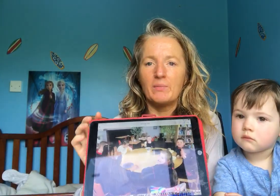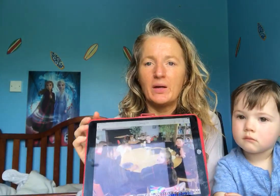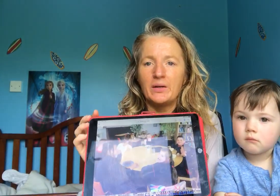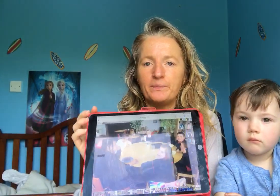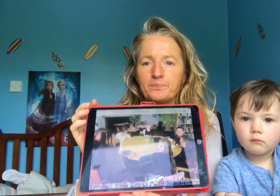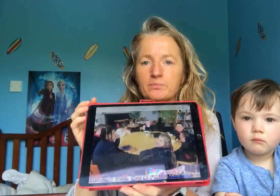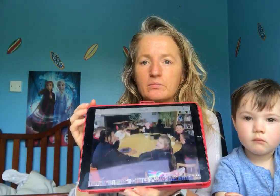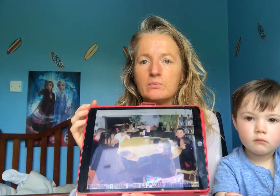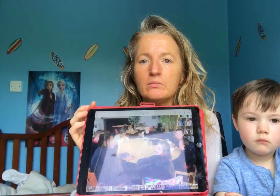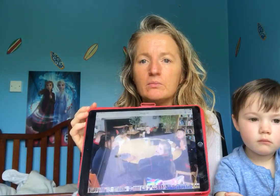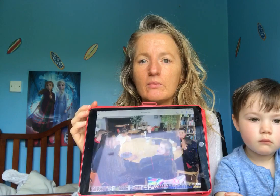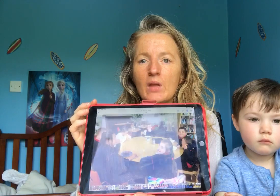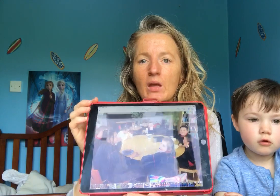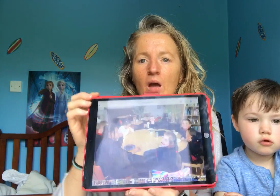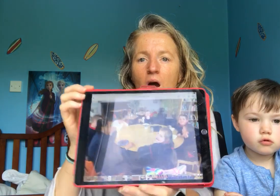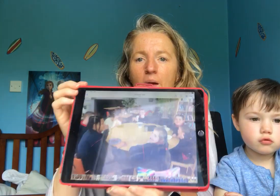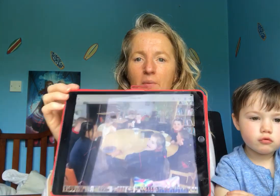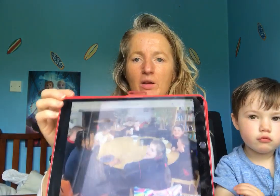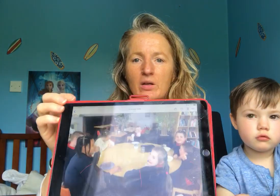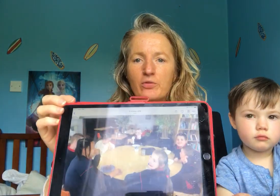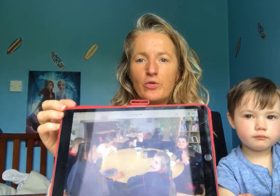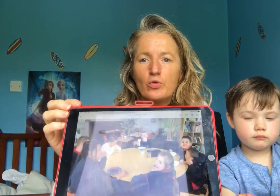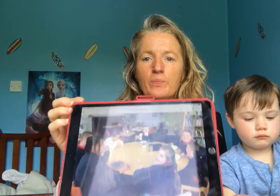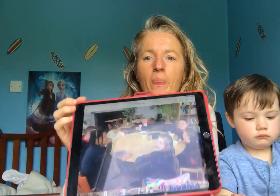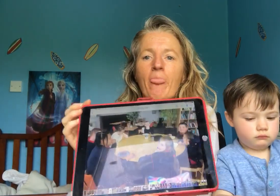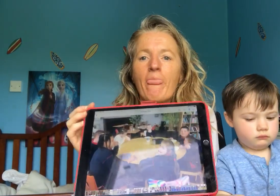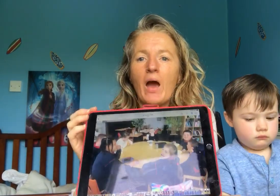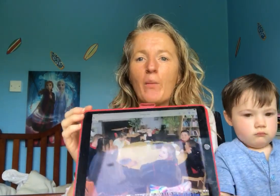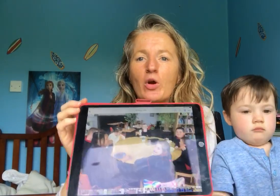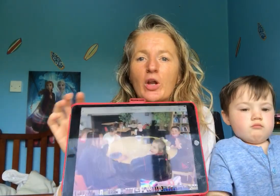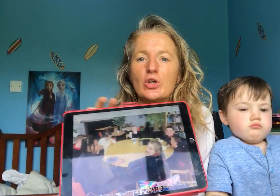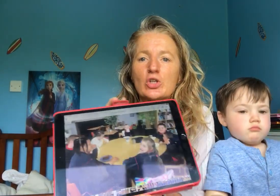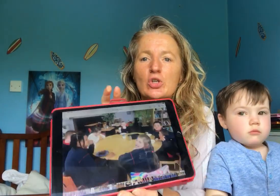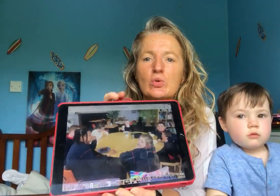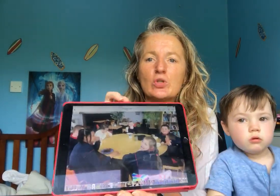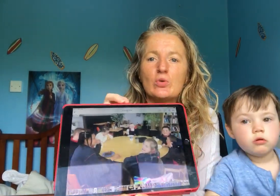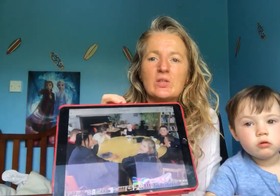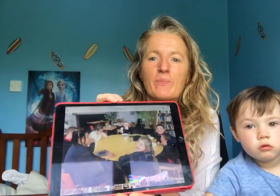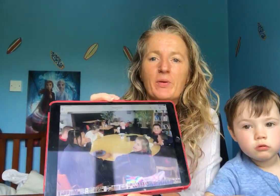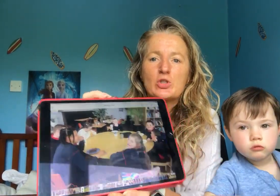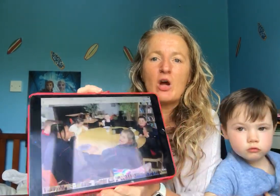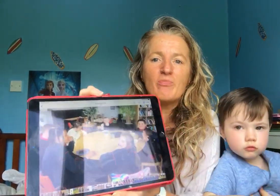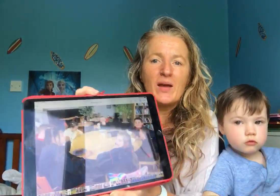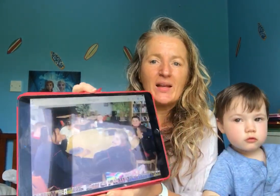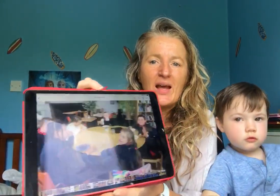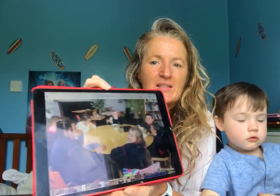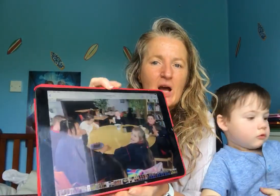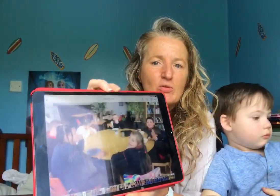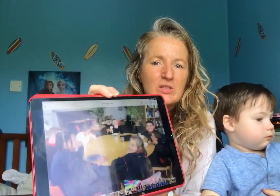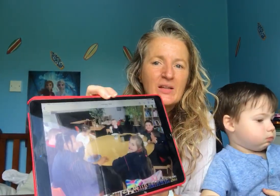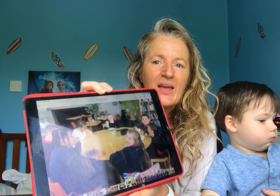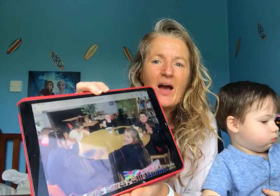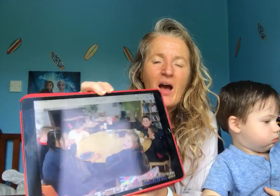my on my phone. And I'm going to show it to you. It's a picture of my class out on